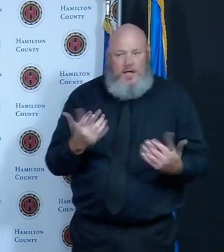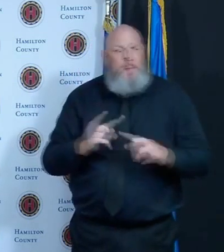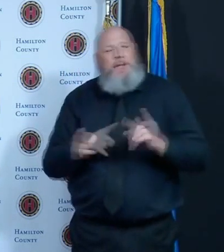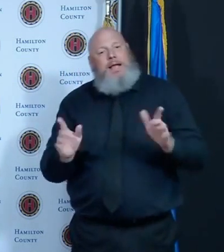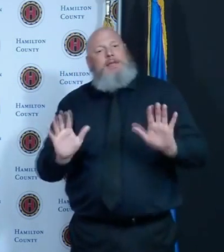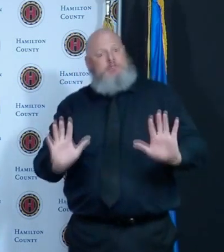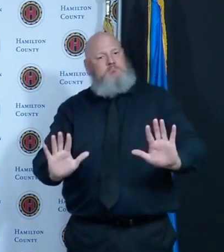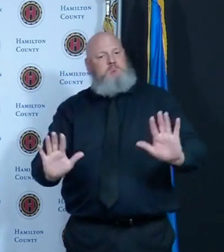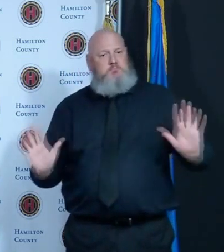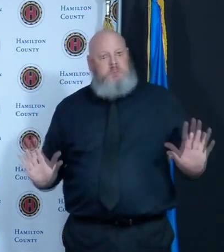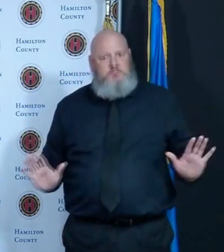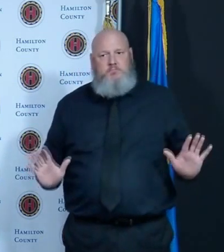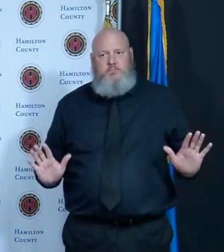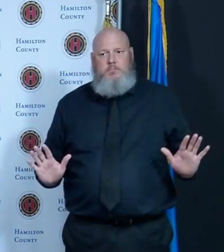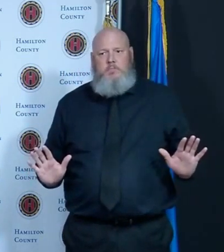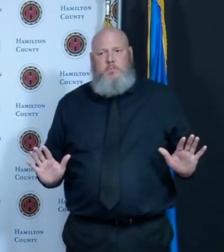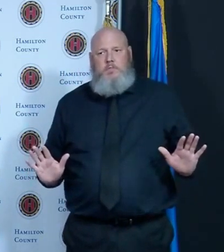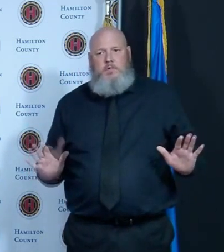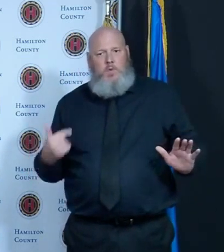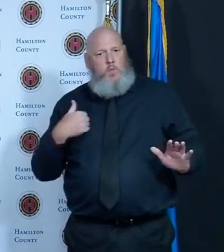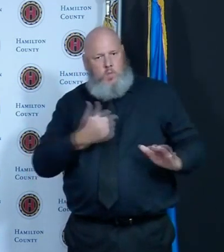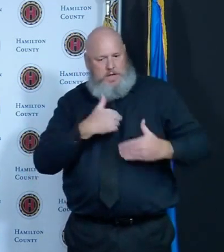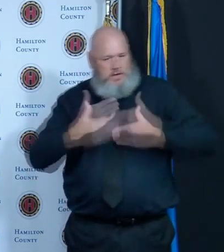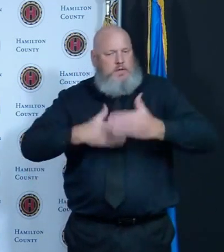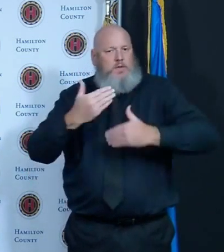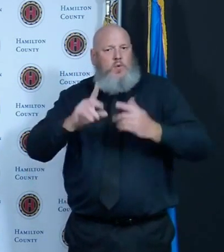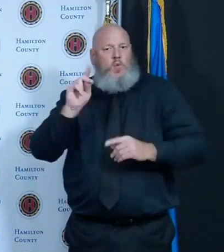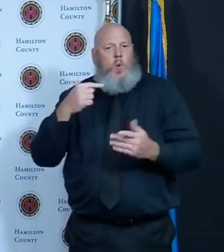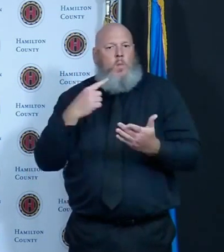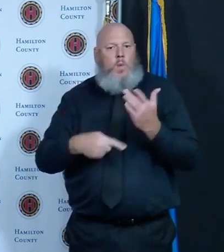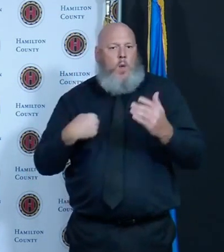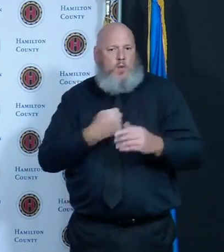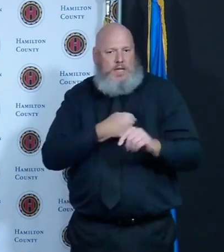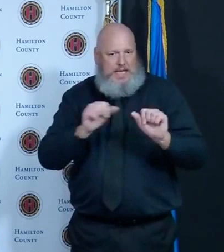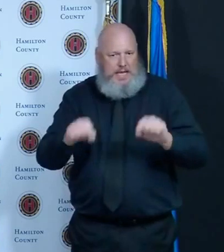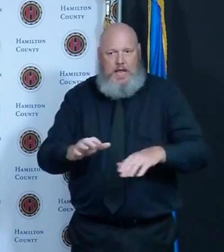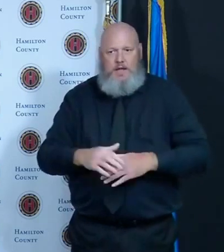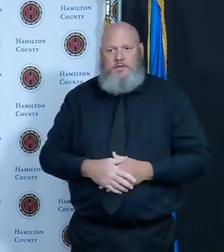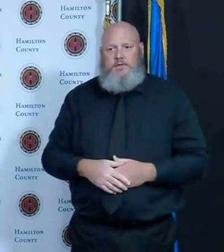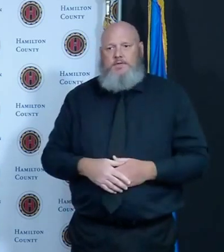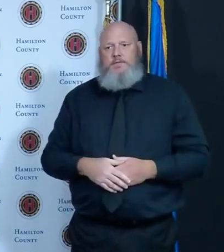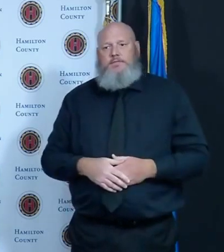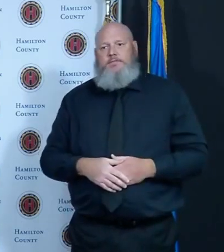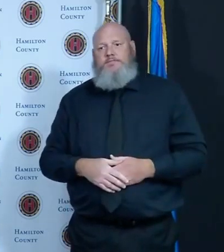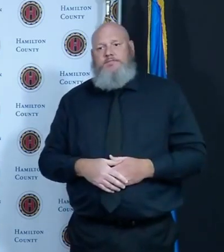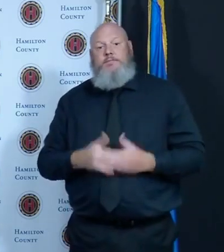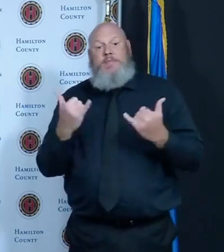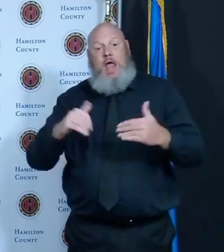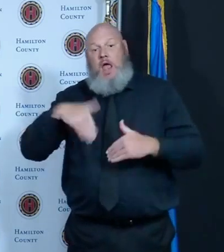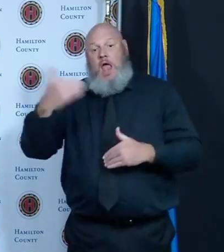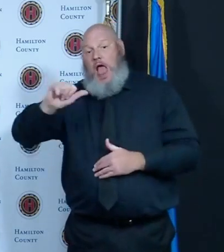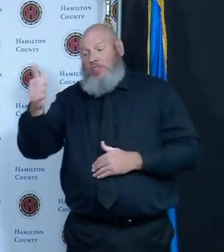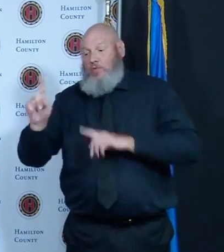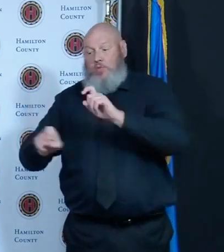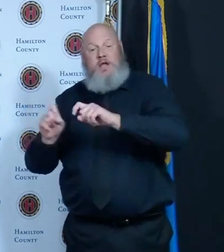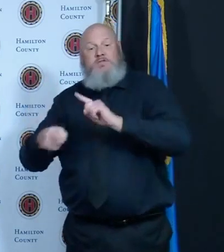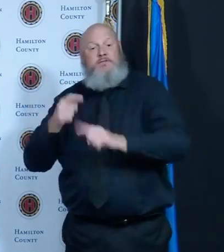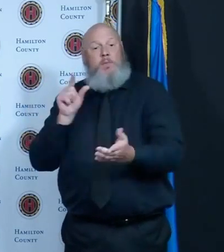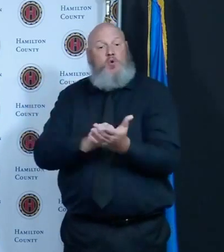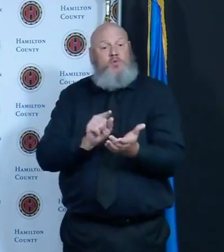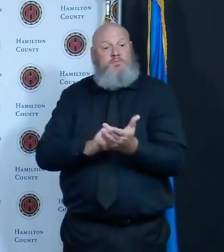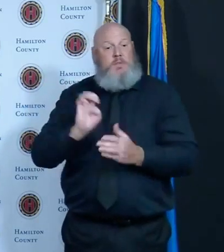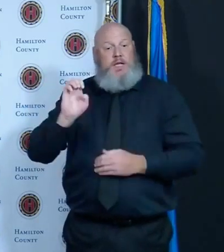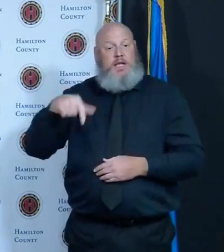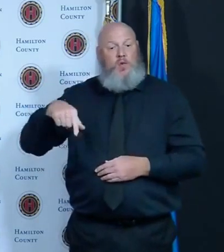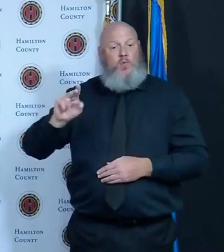Awesome. Thank you. Question is from Scott Waterman with the Cincinnati Enquirer for you, Commissioner. Thank you. Hi, good